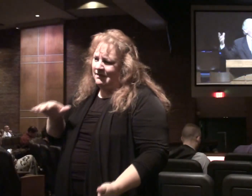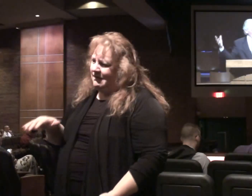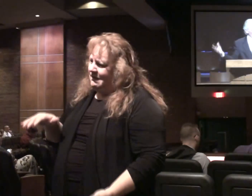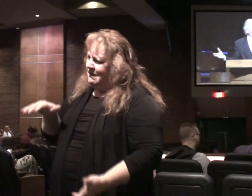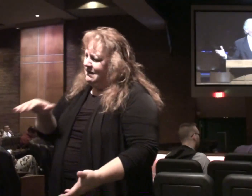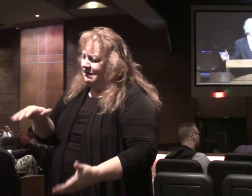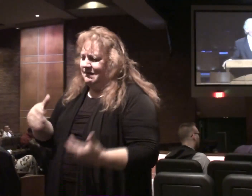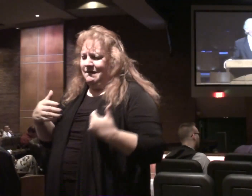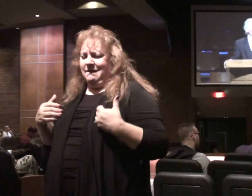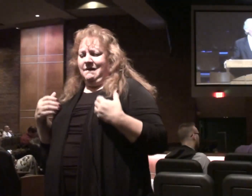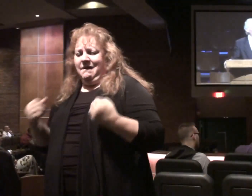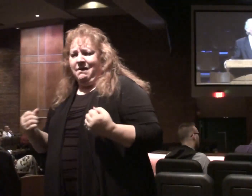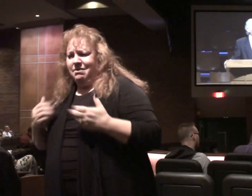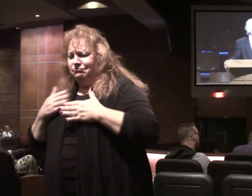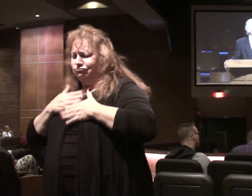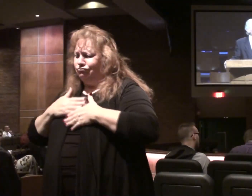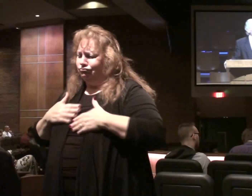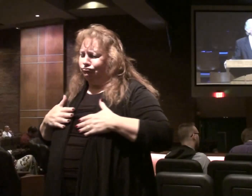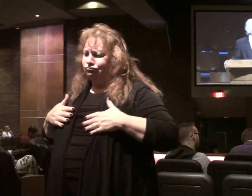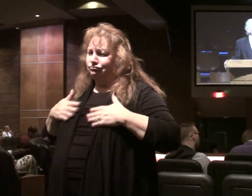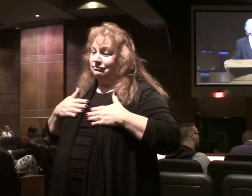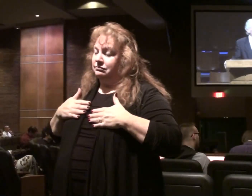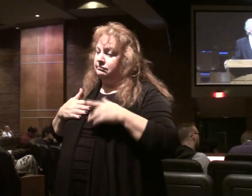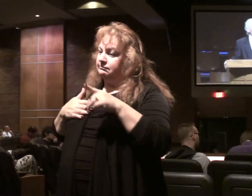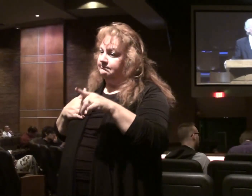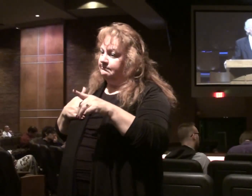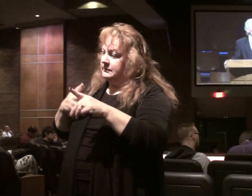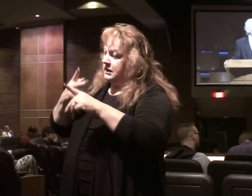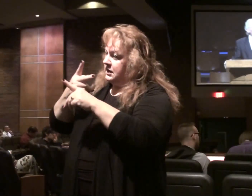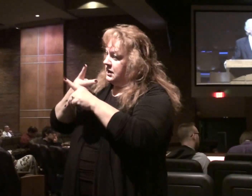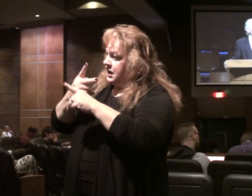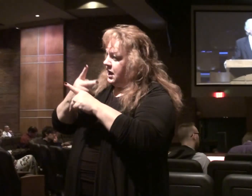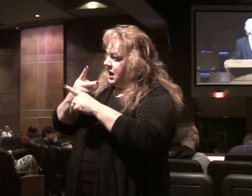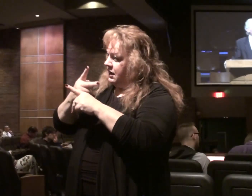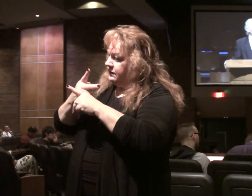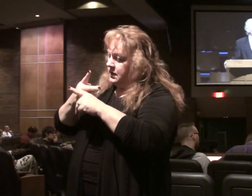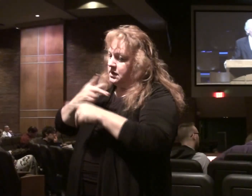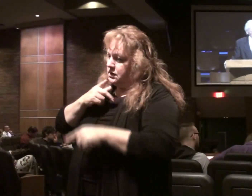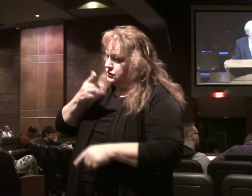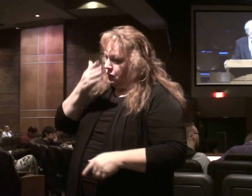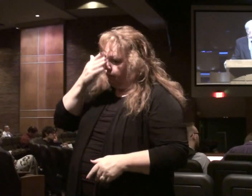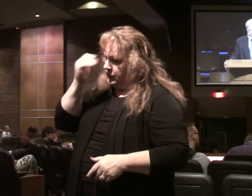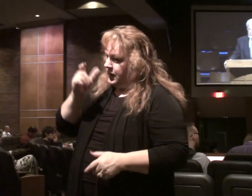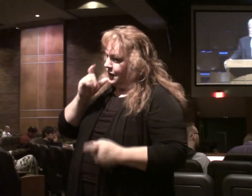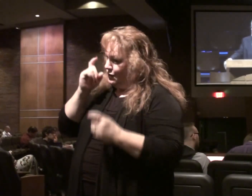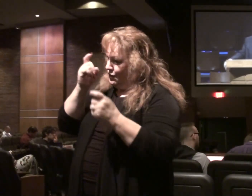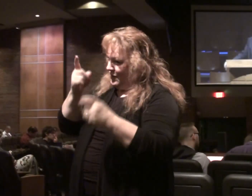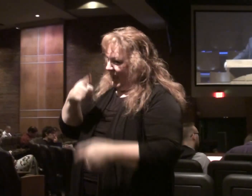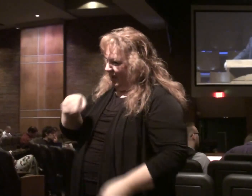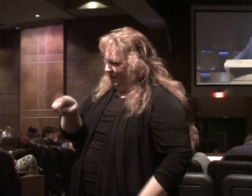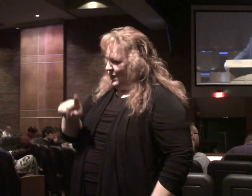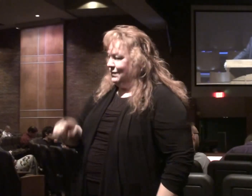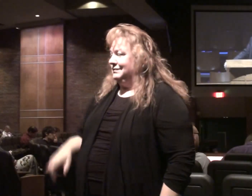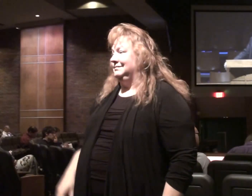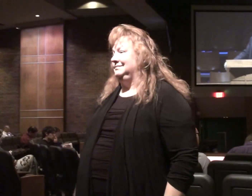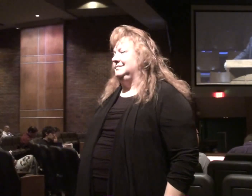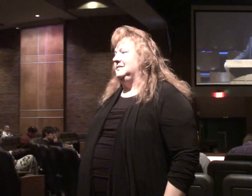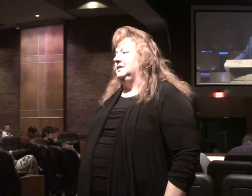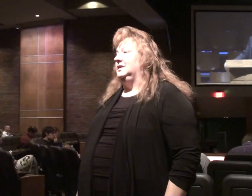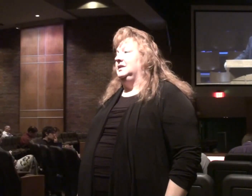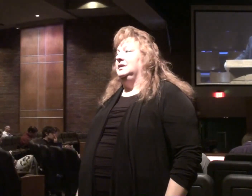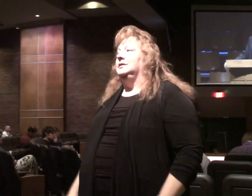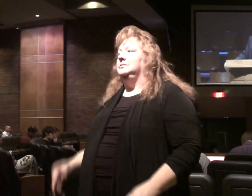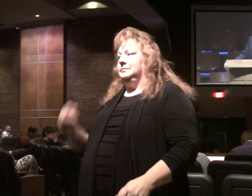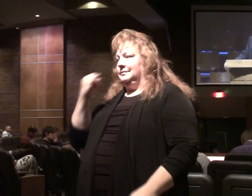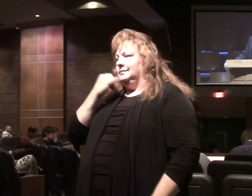health, and things to enjoy, you better be careful you don't forget who gave them to you. But